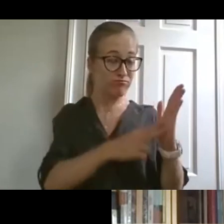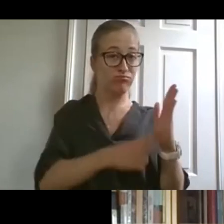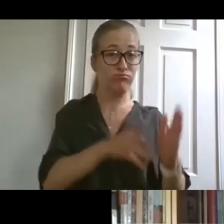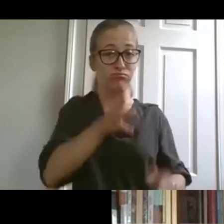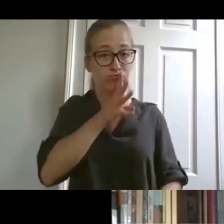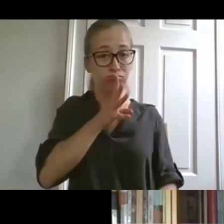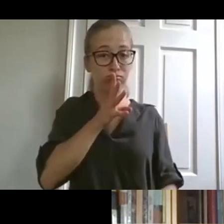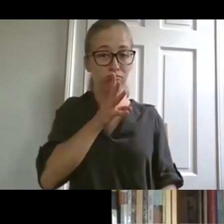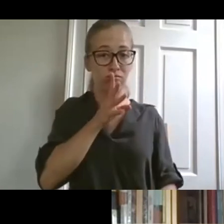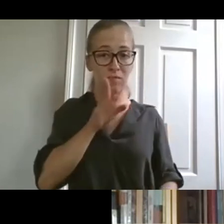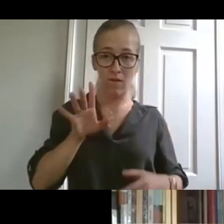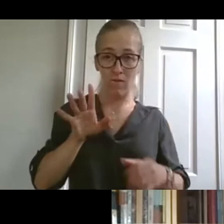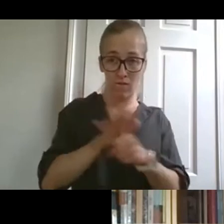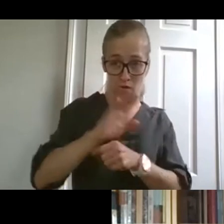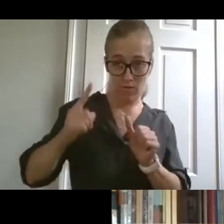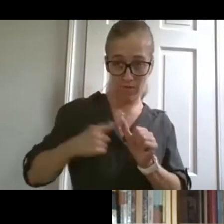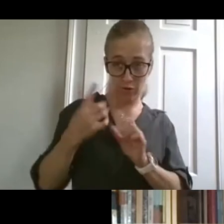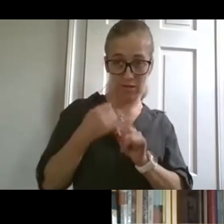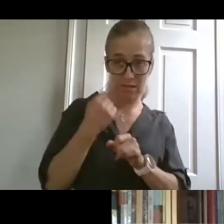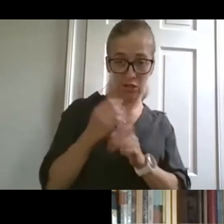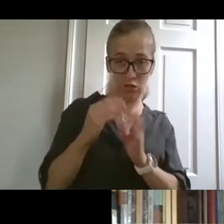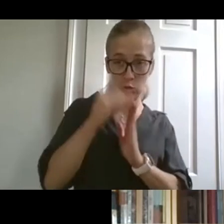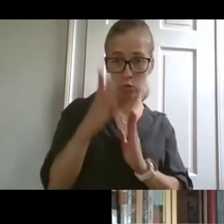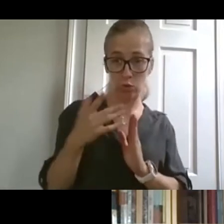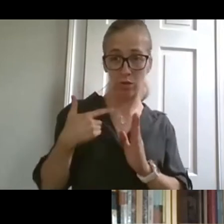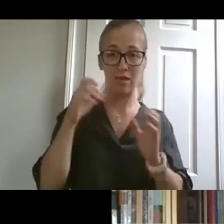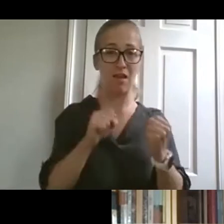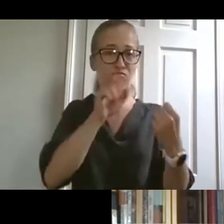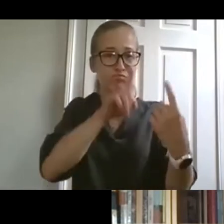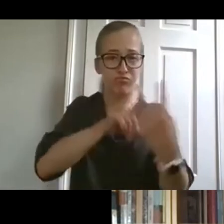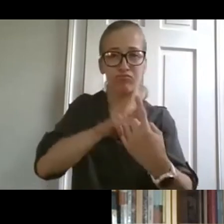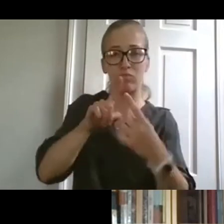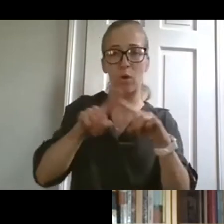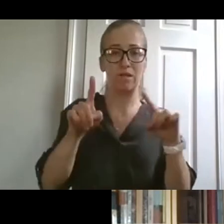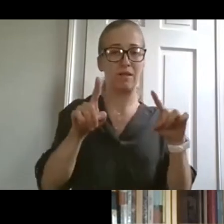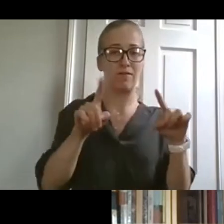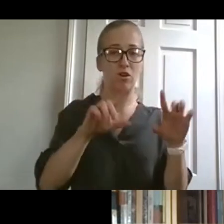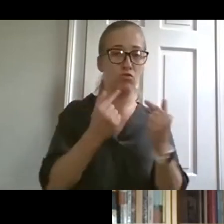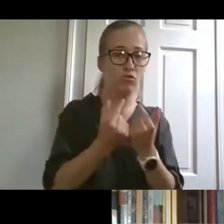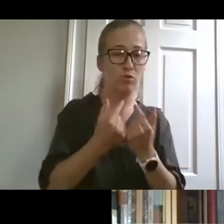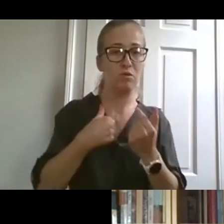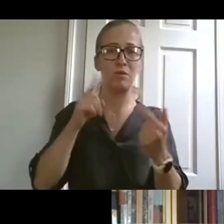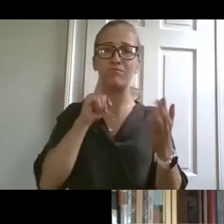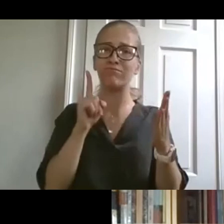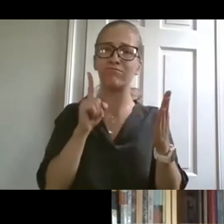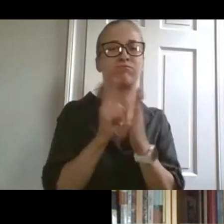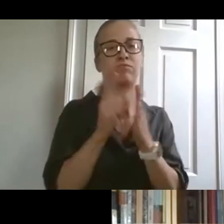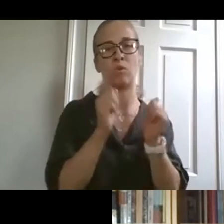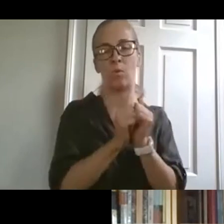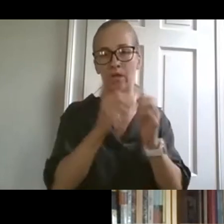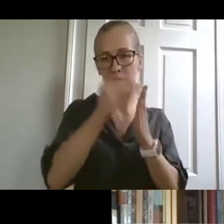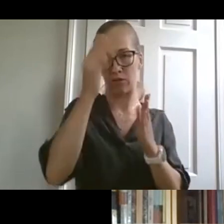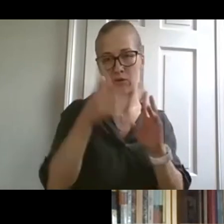whole first year students who read it? And I got to meet with different groups, and I just fell in love with the students at Washington College. They